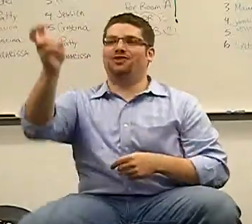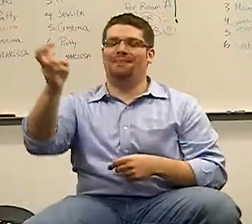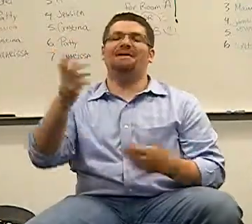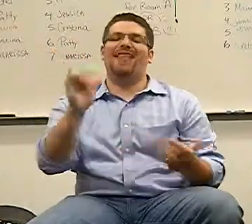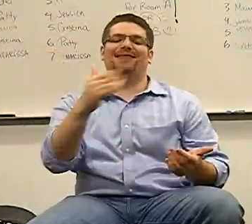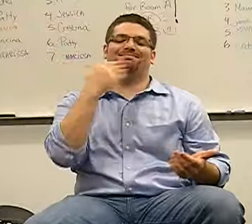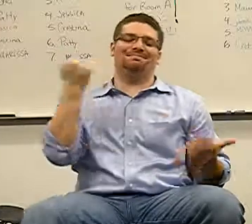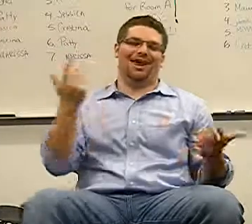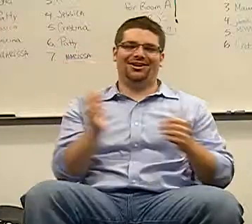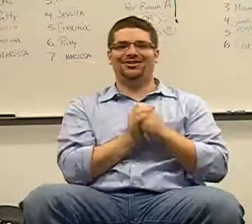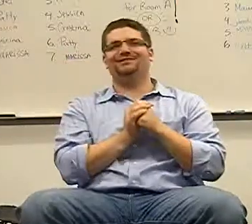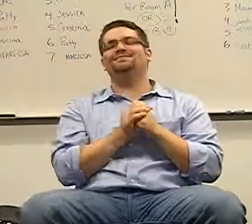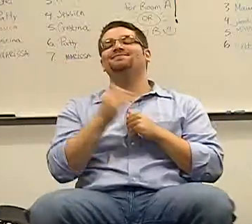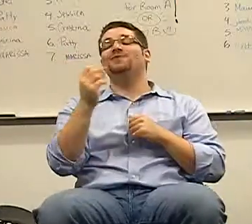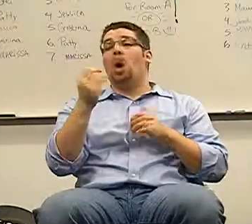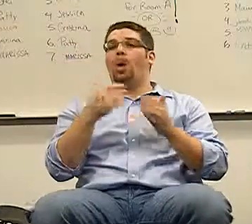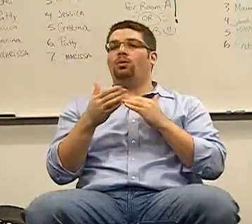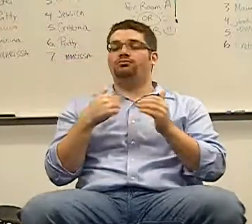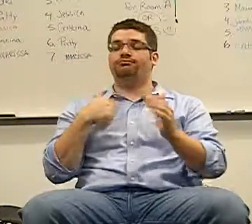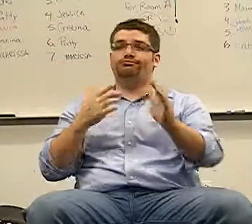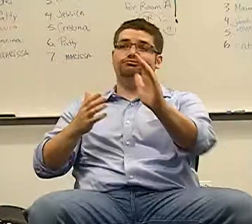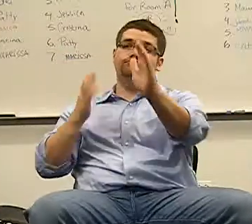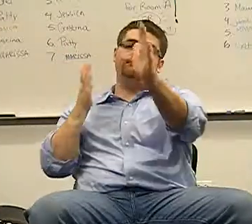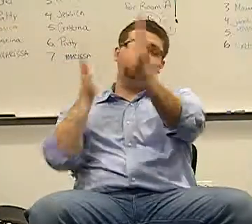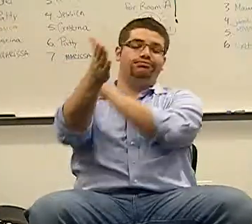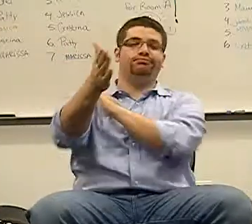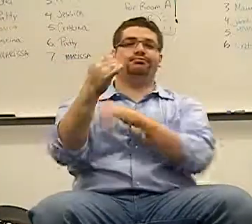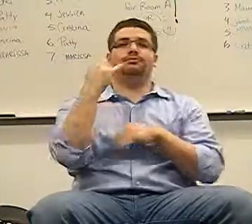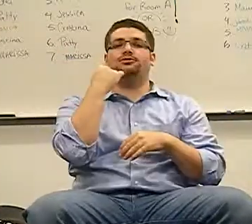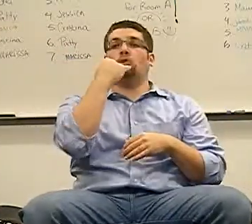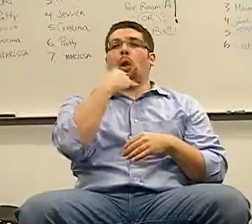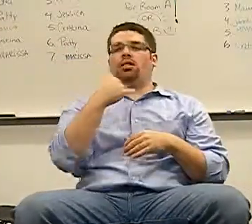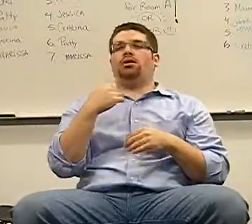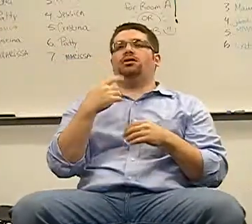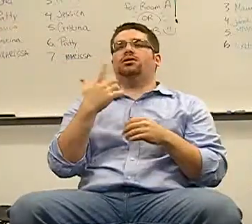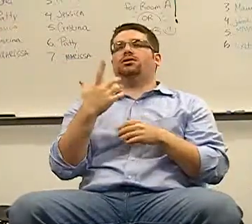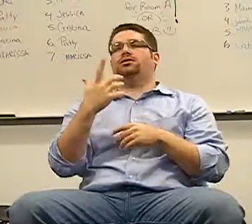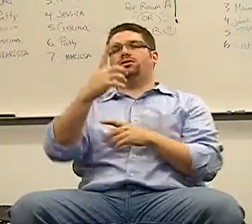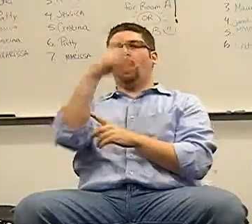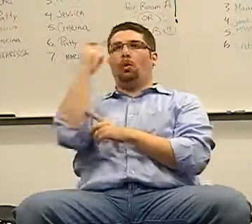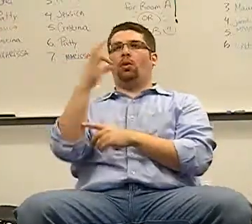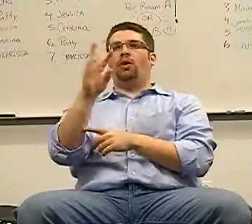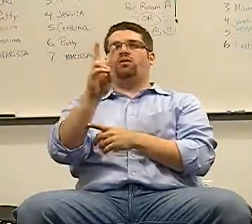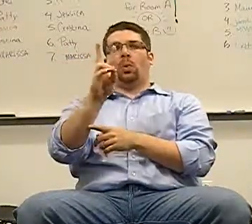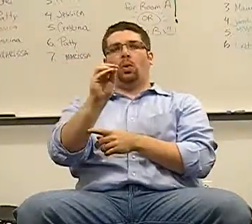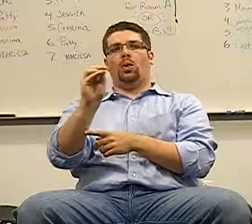We were told that, maybe it would be a free trip with free food and free beer.